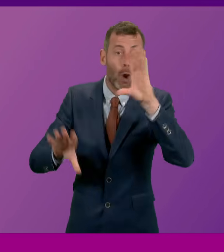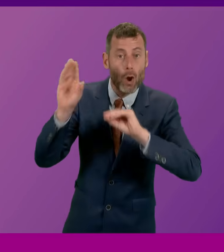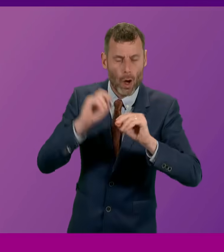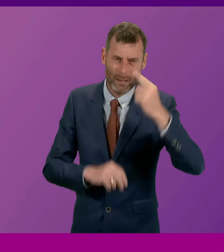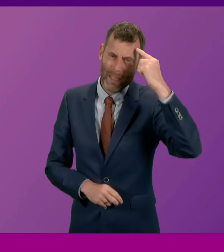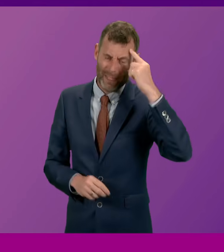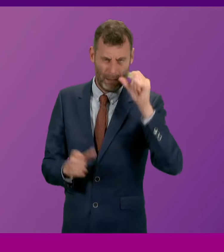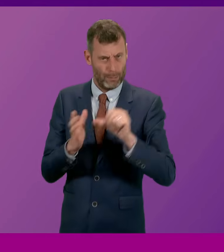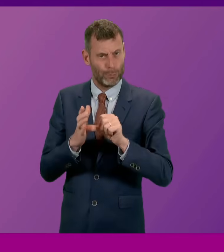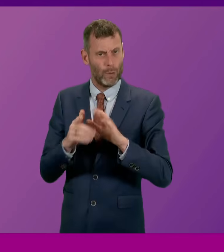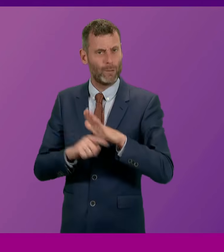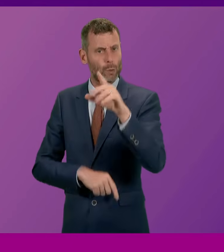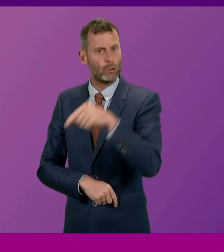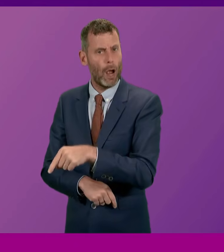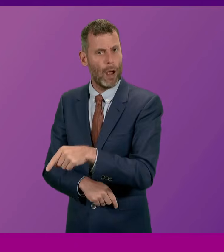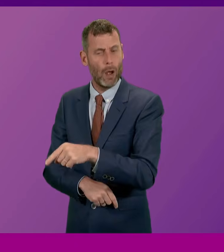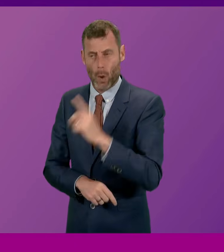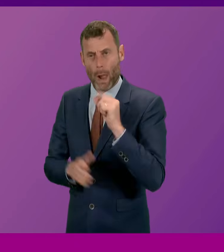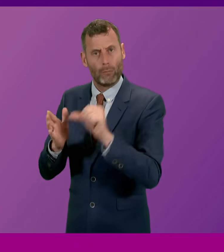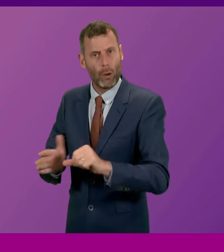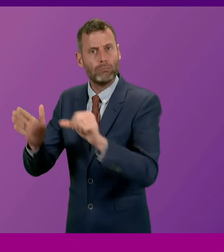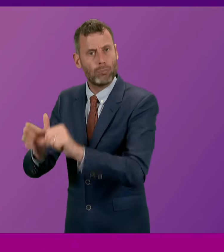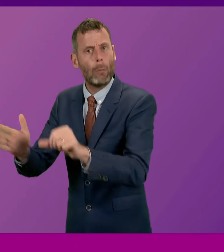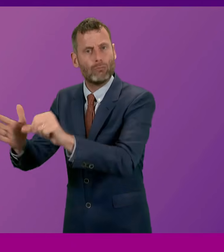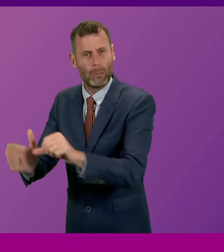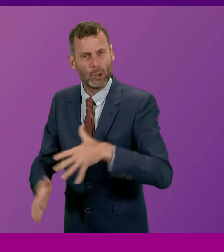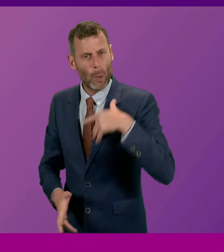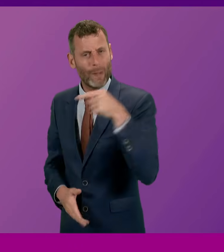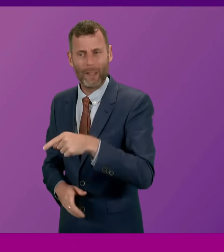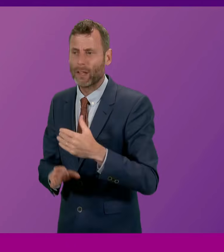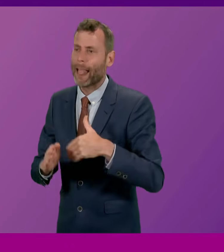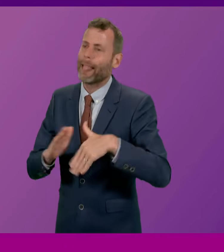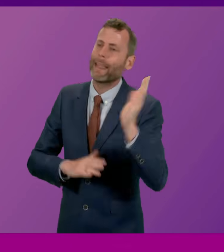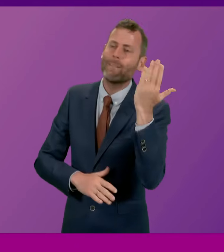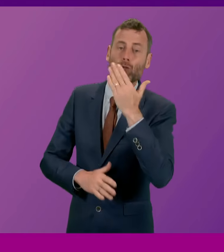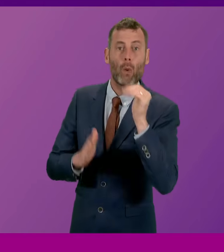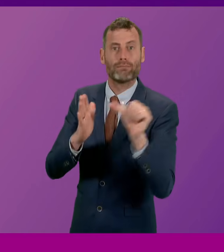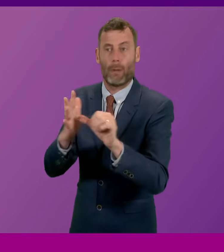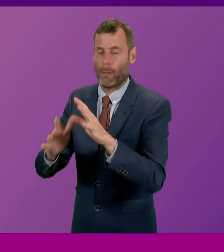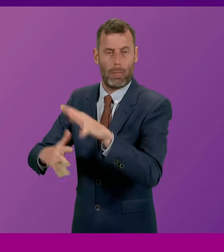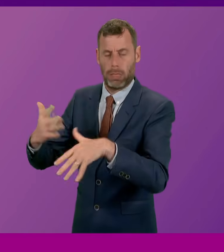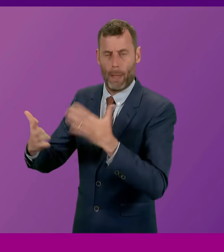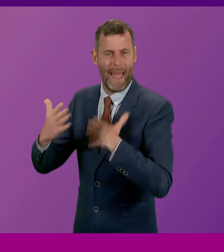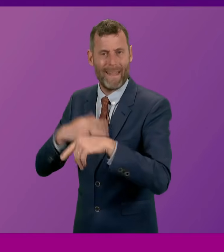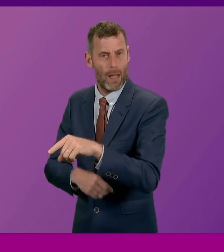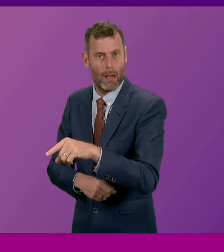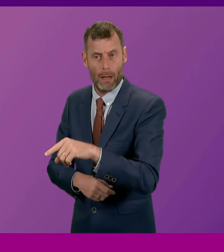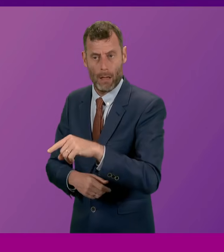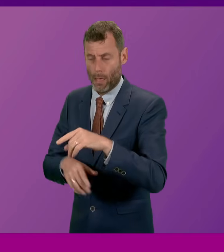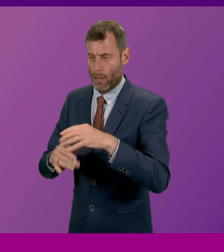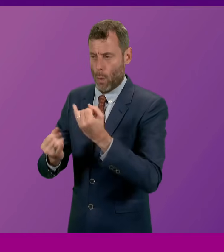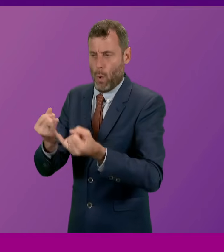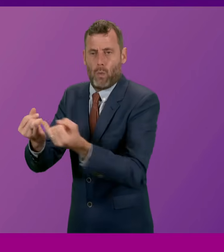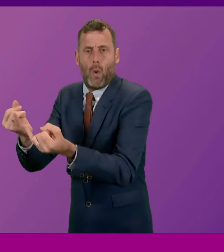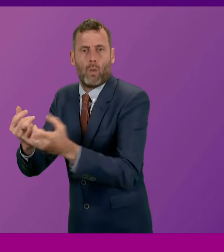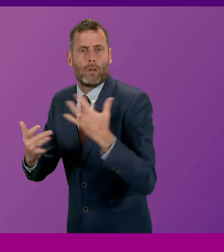on to good outcomes in our society, and we will simply repeat the difficulties that we've seen for many years of young people